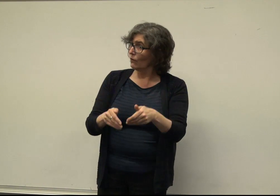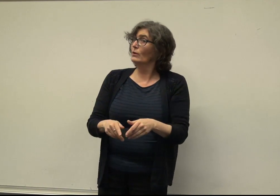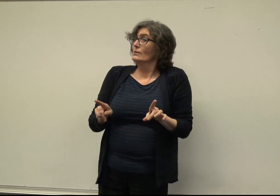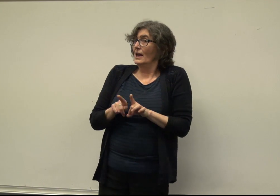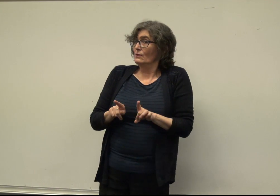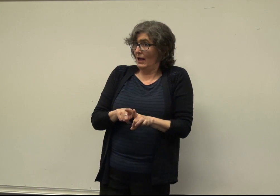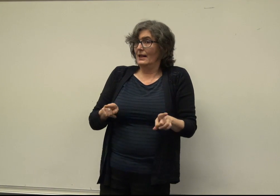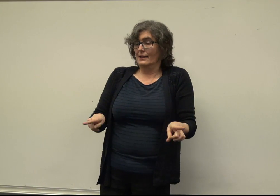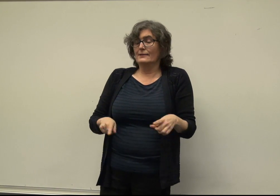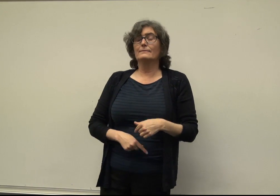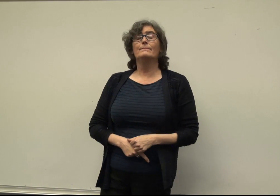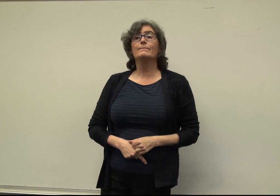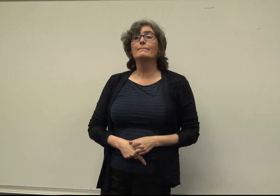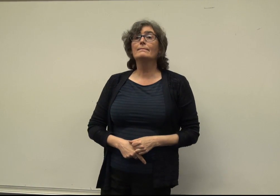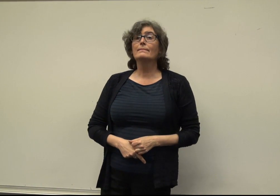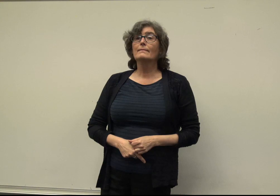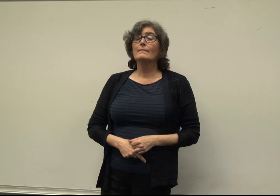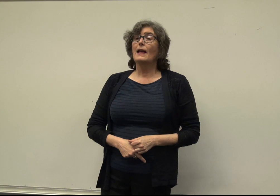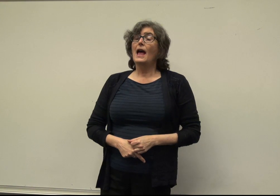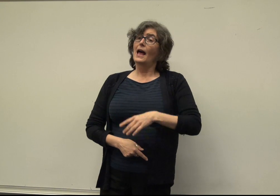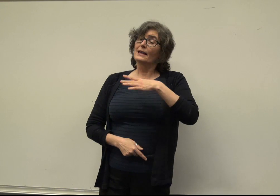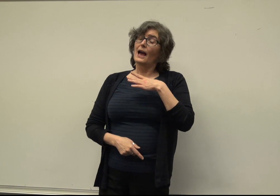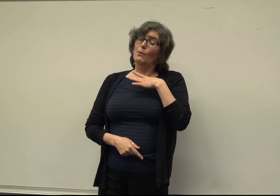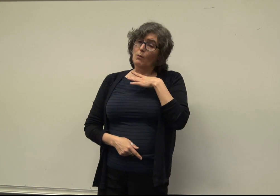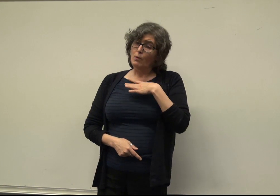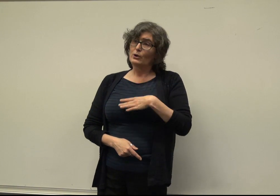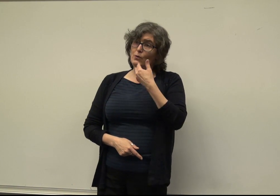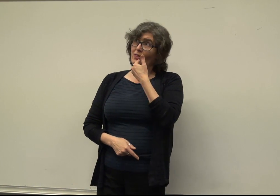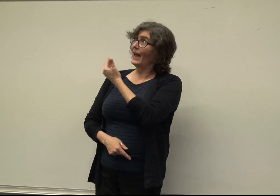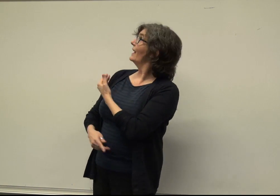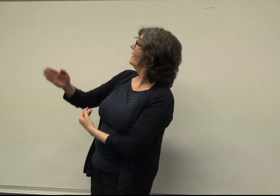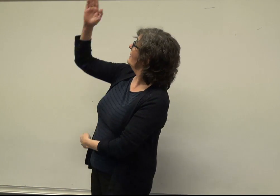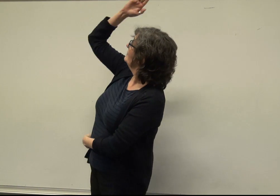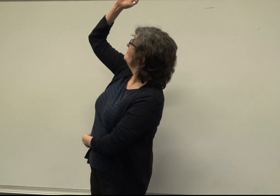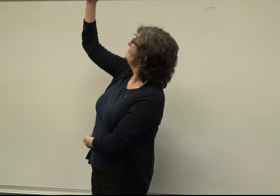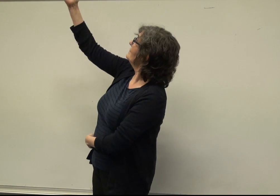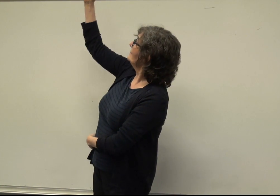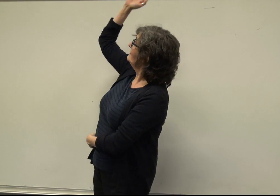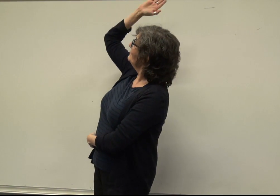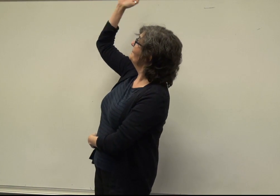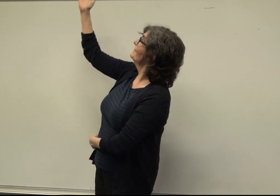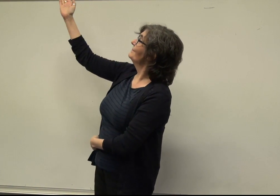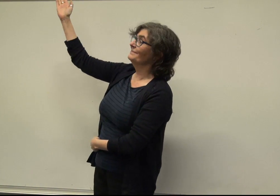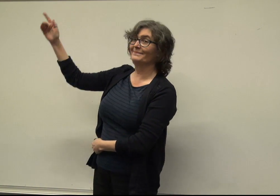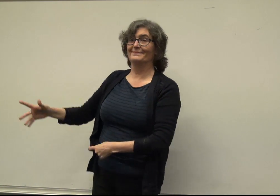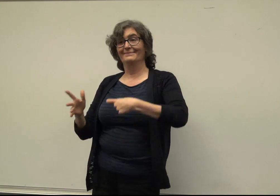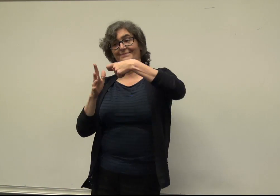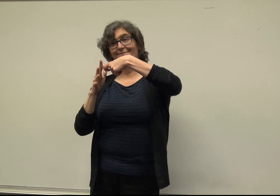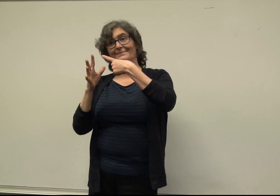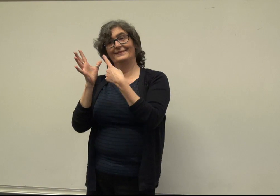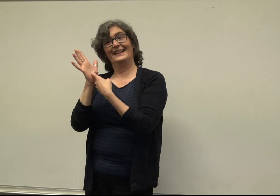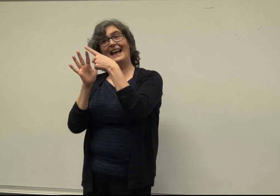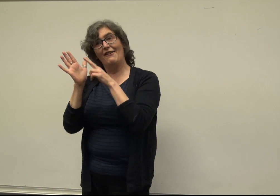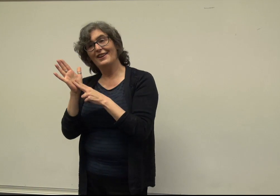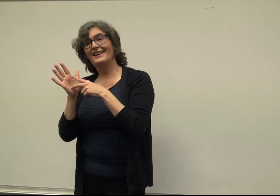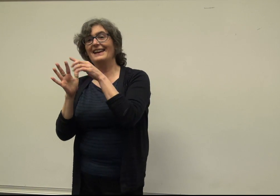friends who specialize on bimodal bilingualism, and I've learned a lot from them. One is Karin Emery from